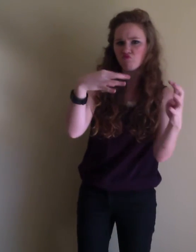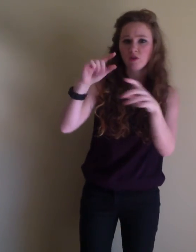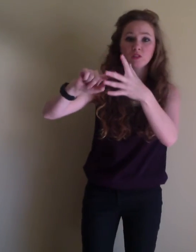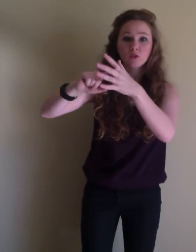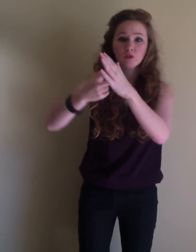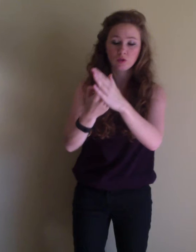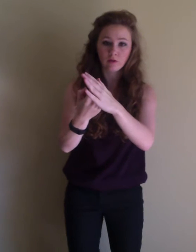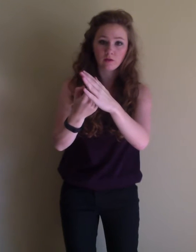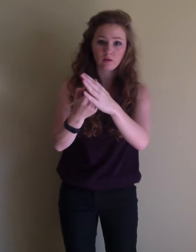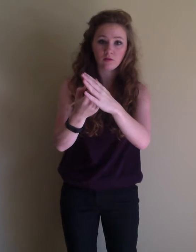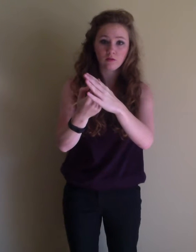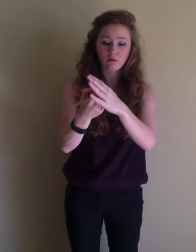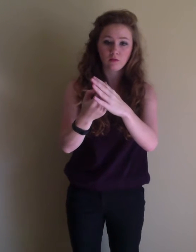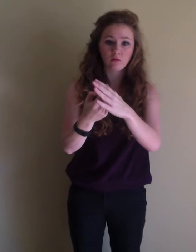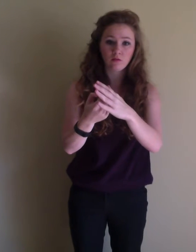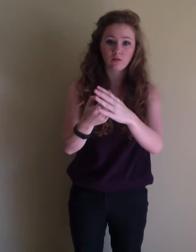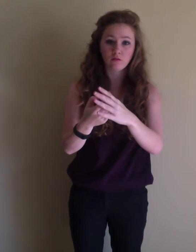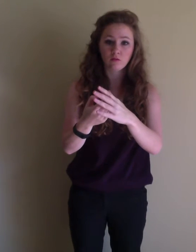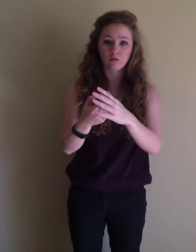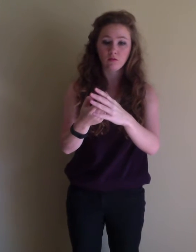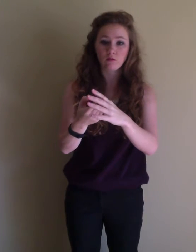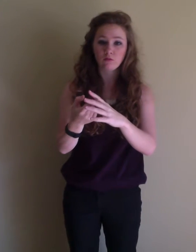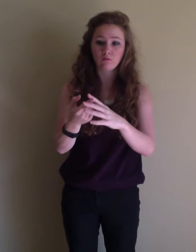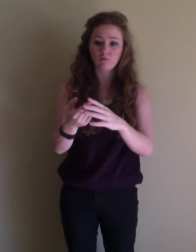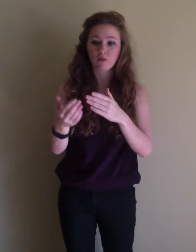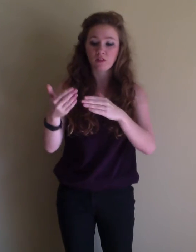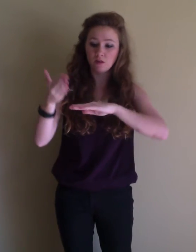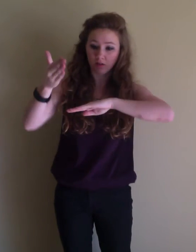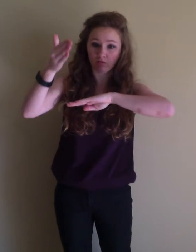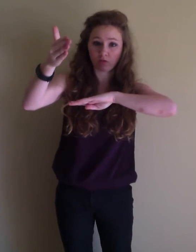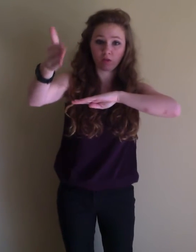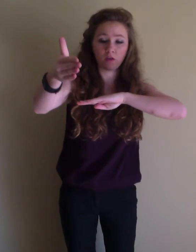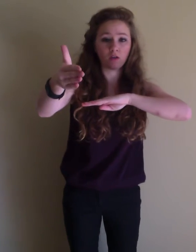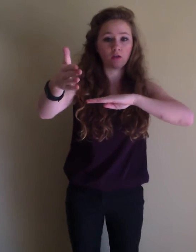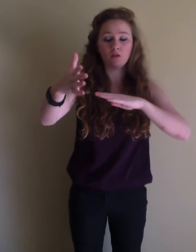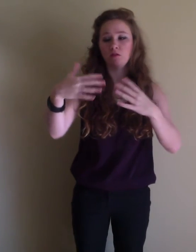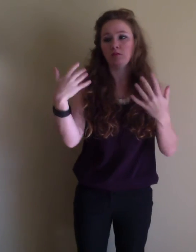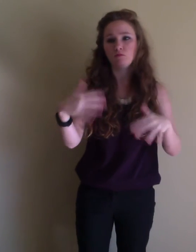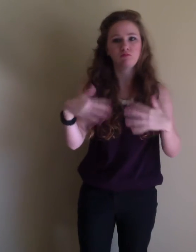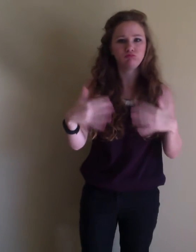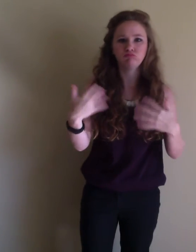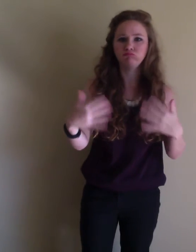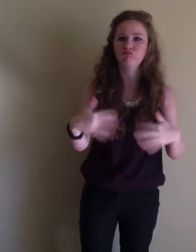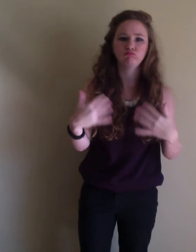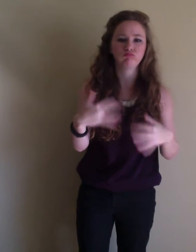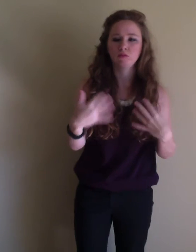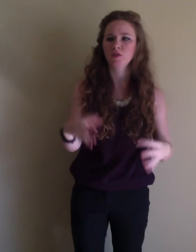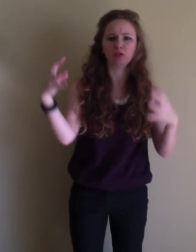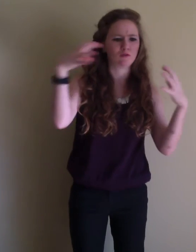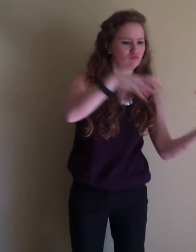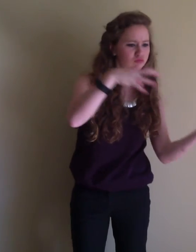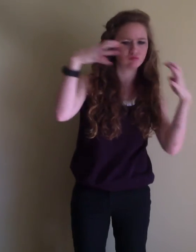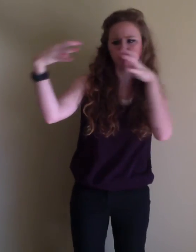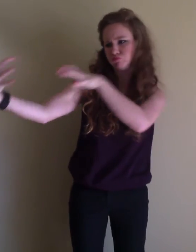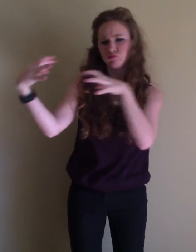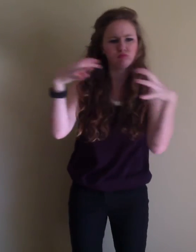Revolution. Once that happens, it is on like Donkey Kong, all right? Like, there is no going back. It is clear that the colonists are willing to